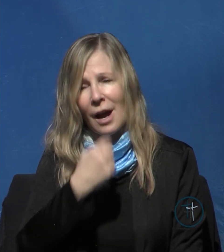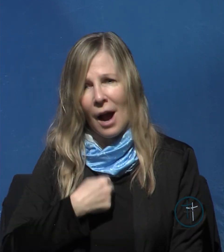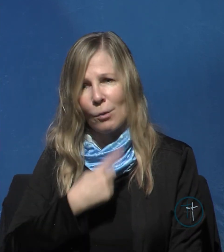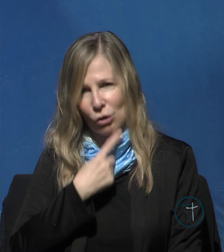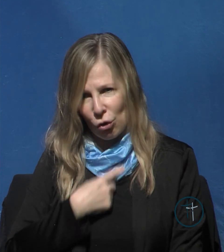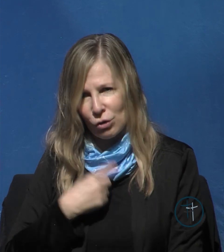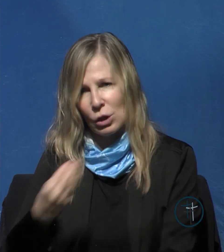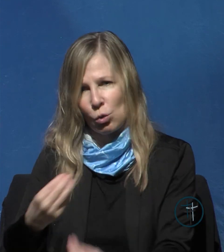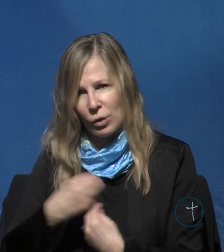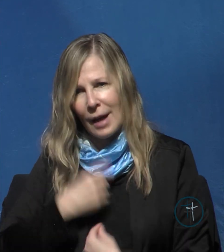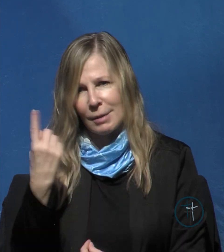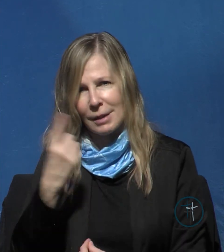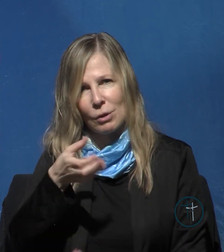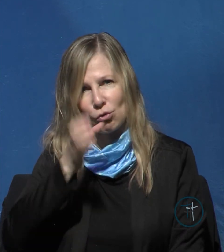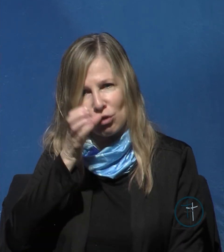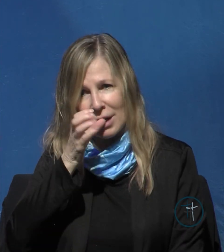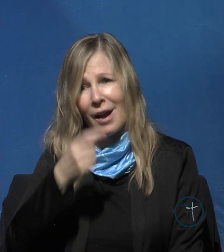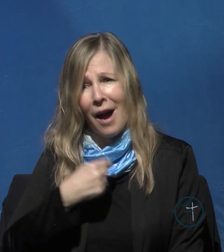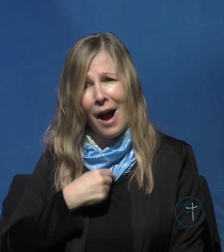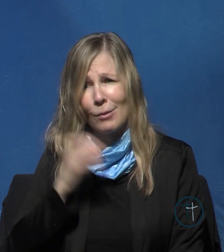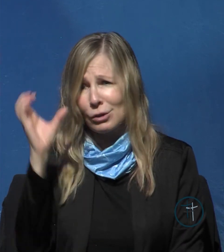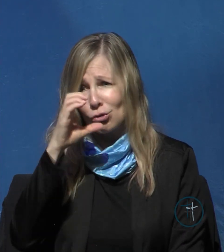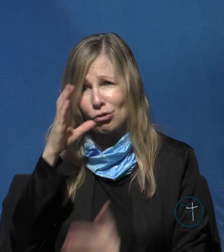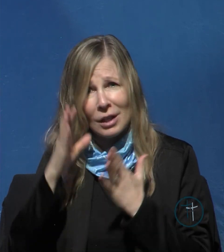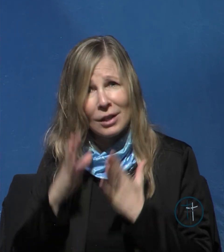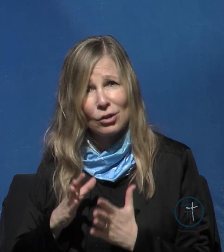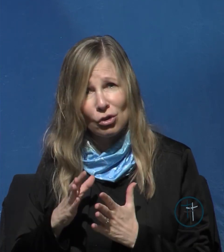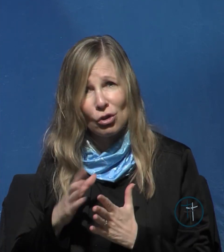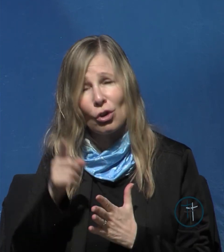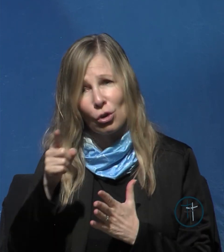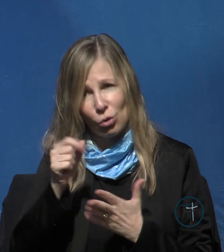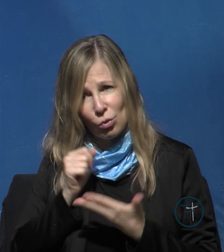was thirsty, and you gave me something to drink. I was a stranger,